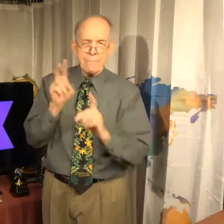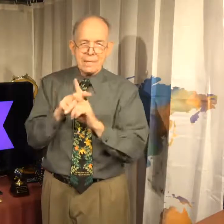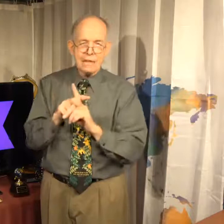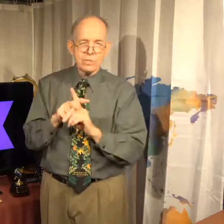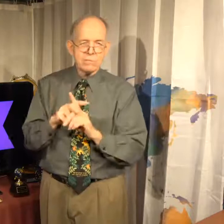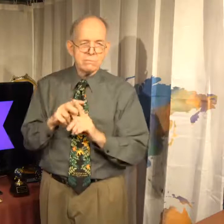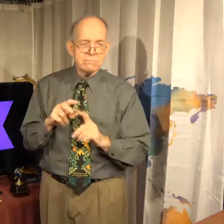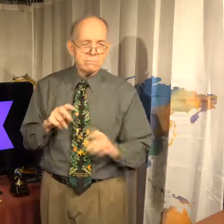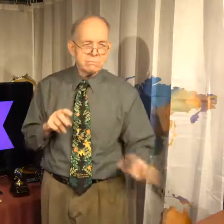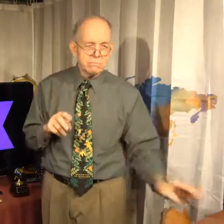application.